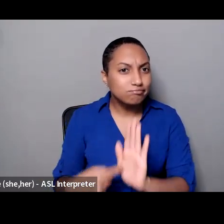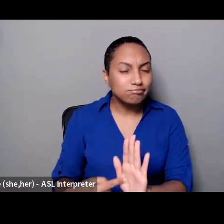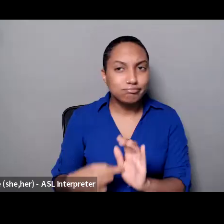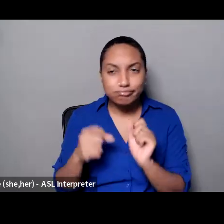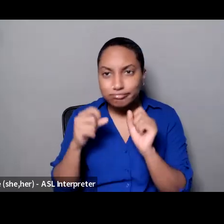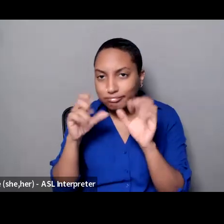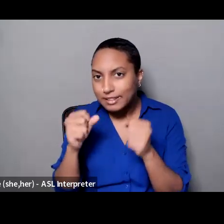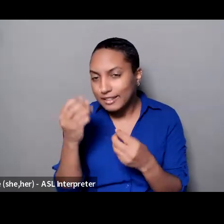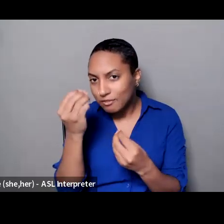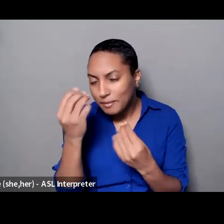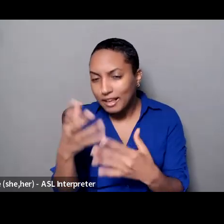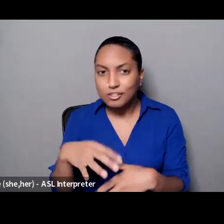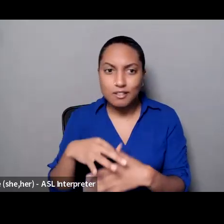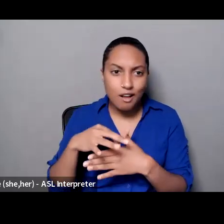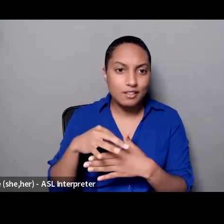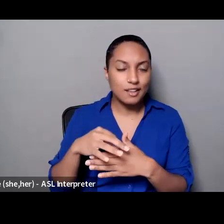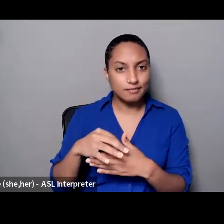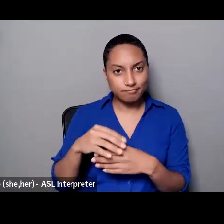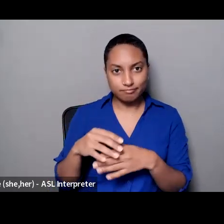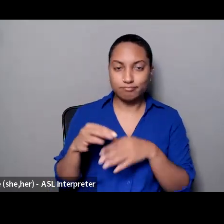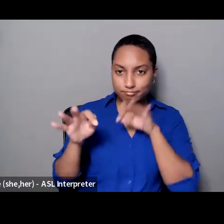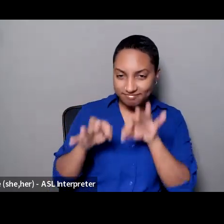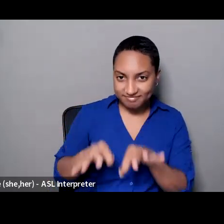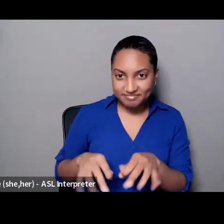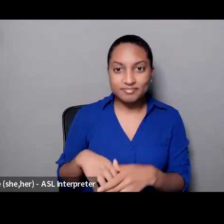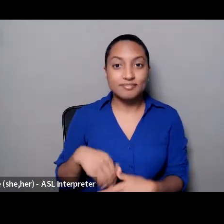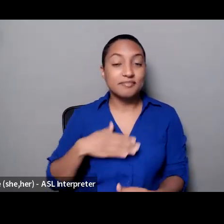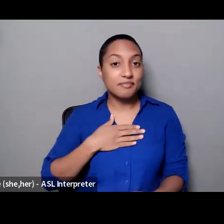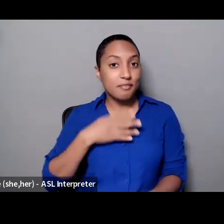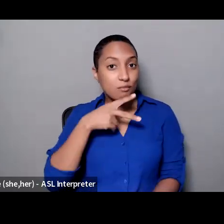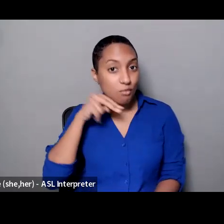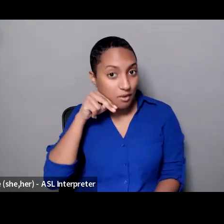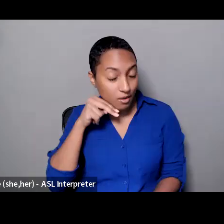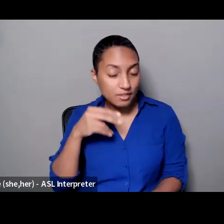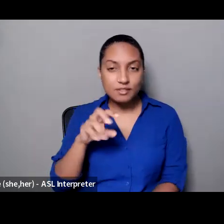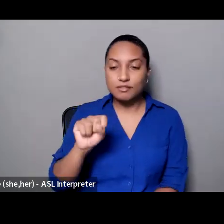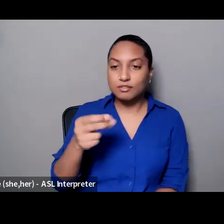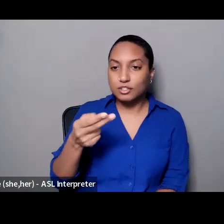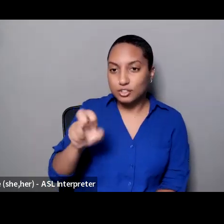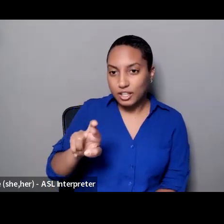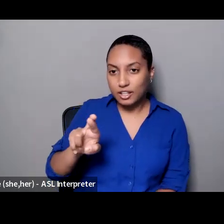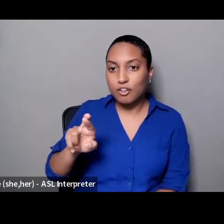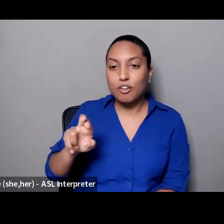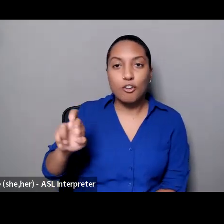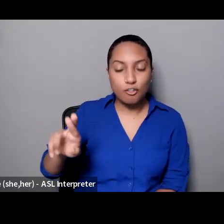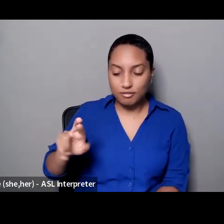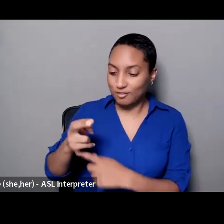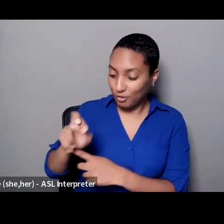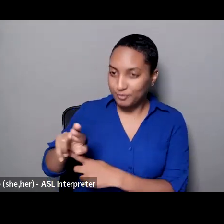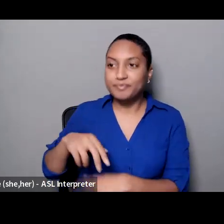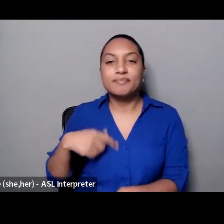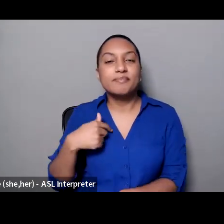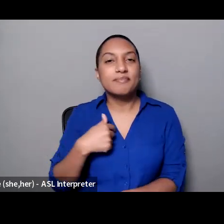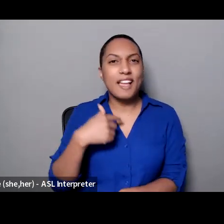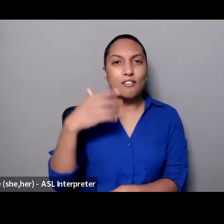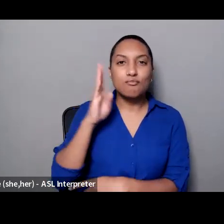and content. My pronouns are she, her. I am a white female with curly brown hair, wearing a light